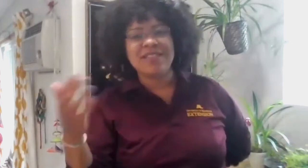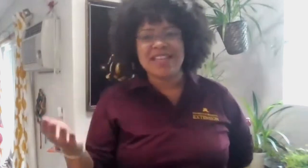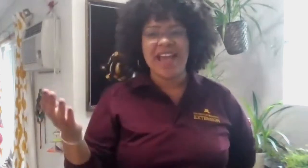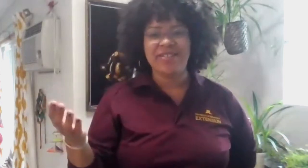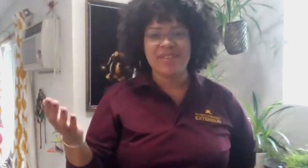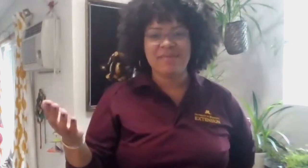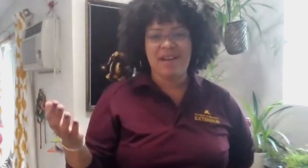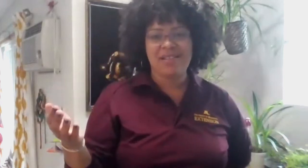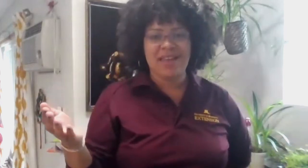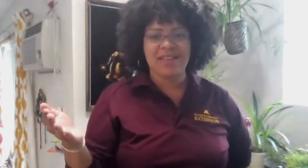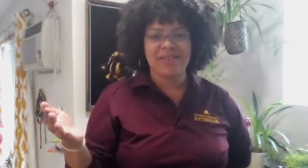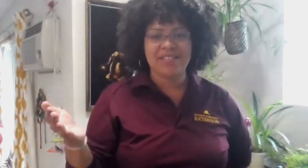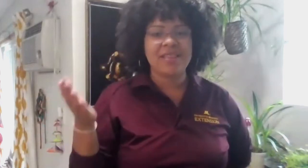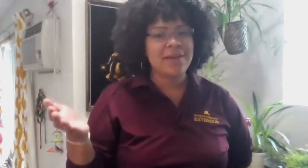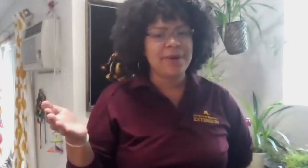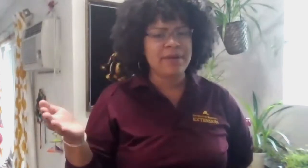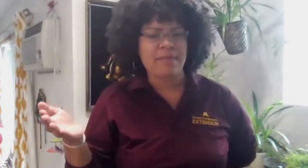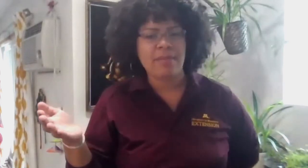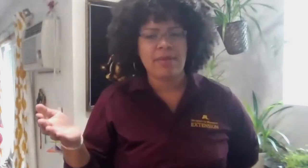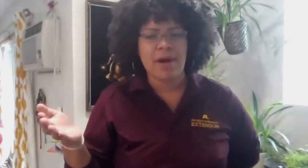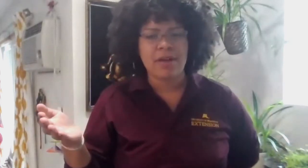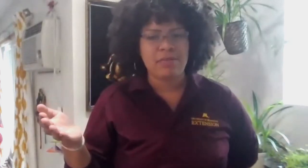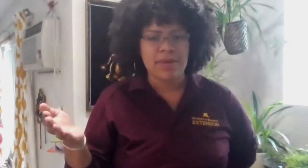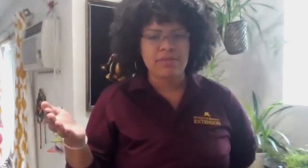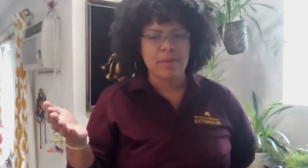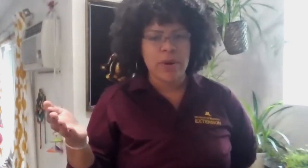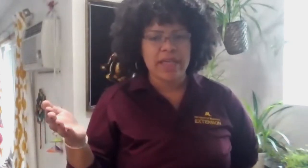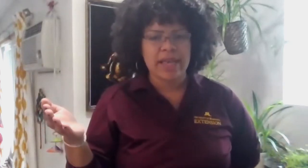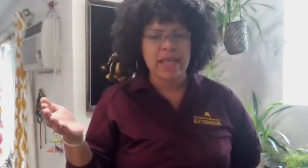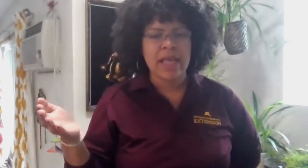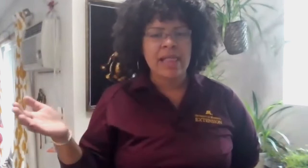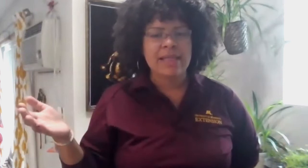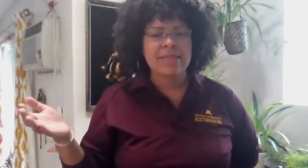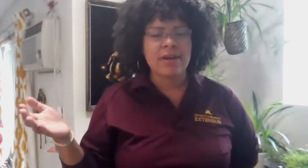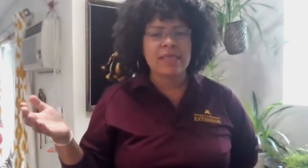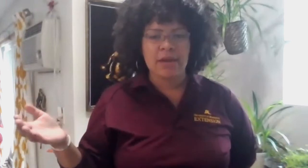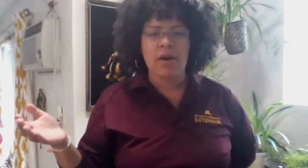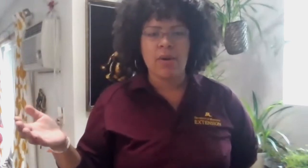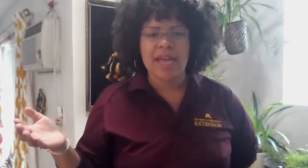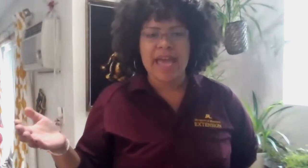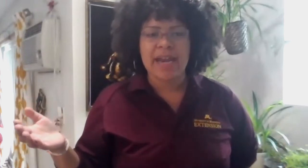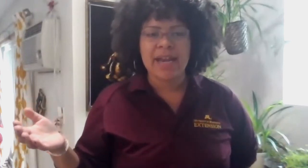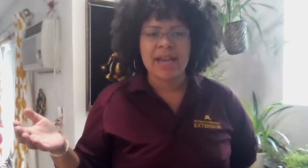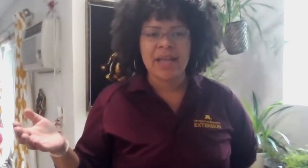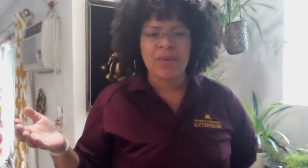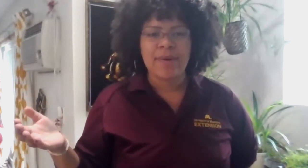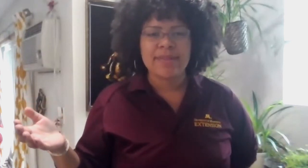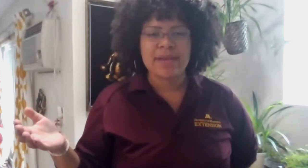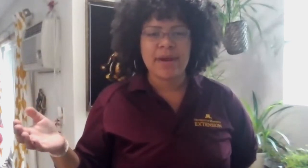to 10 using American Sign Language. Let's see if we can remember them all. Quickly. Let's start at 0 again. What was 0? What